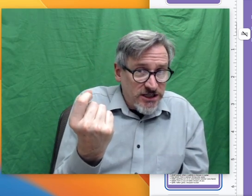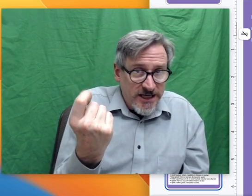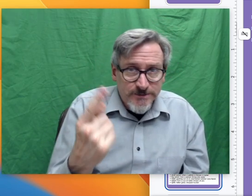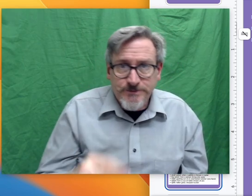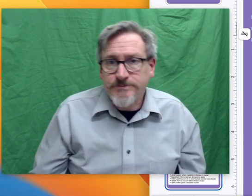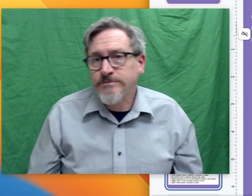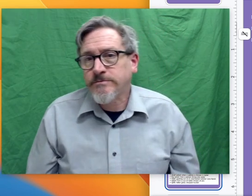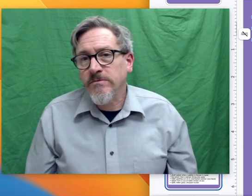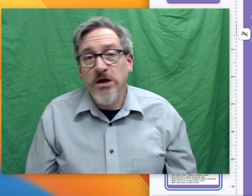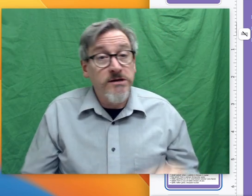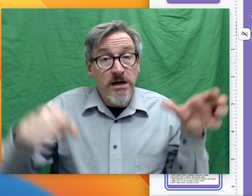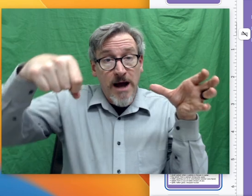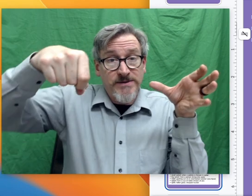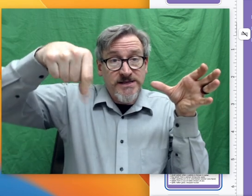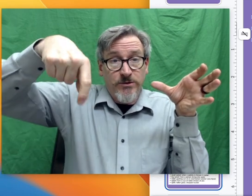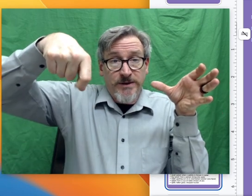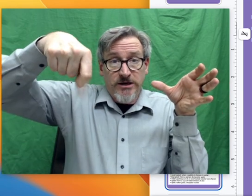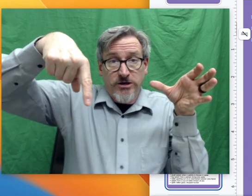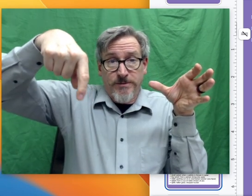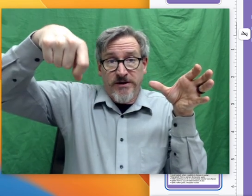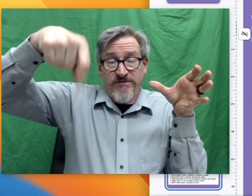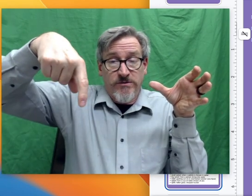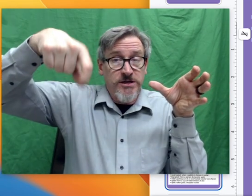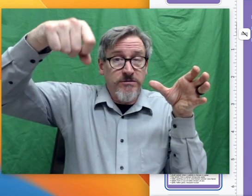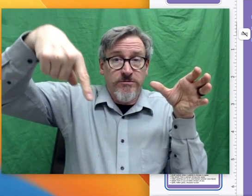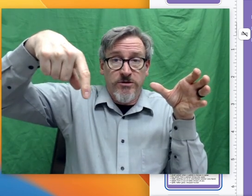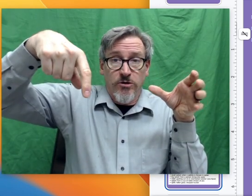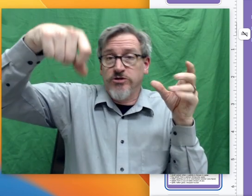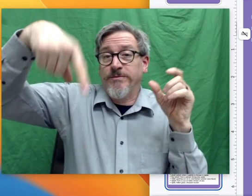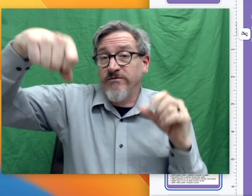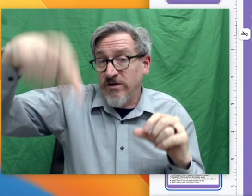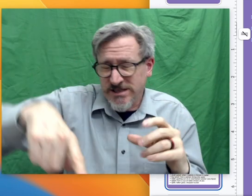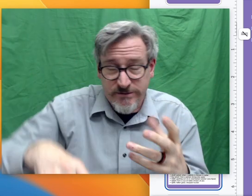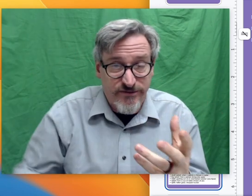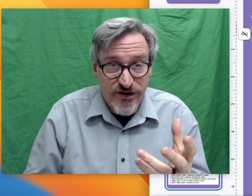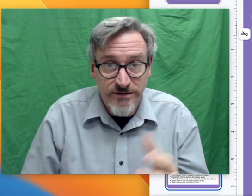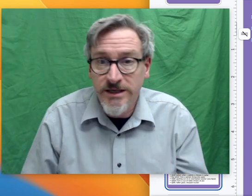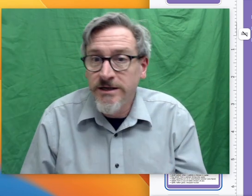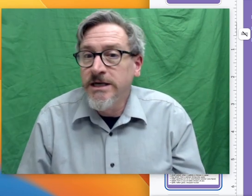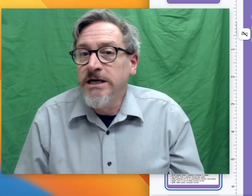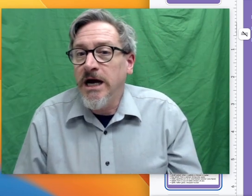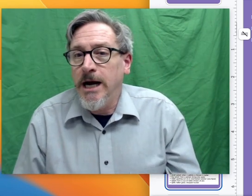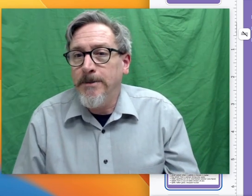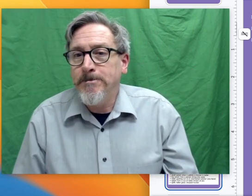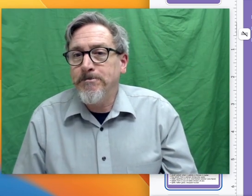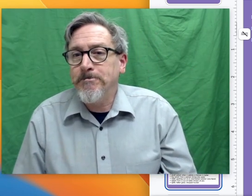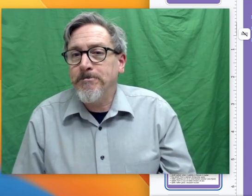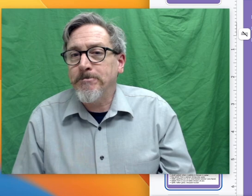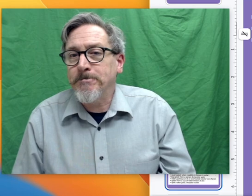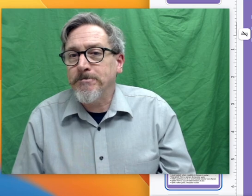light. Opposite would be a dripping fountain or a dripping faucet.